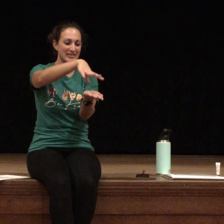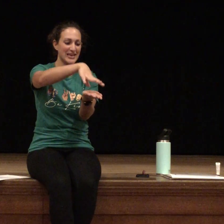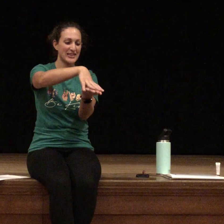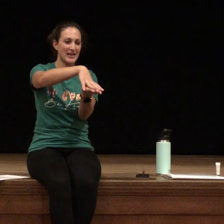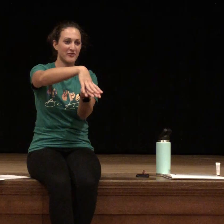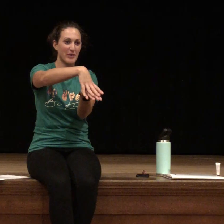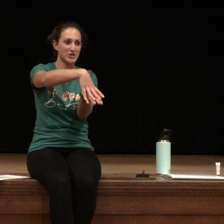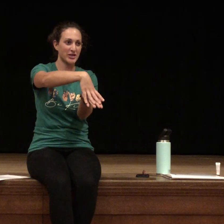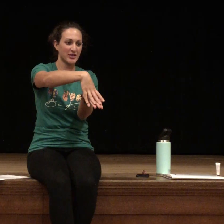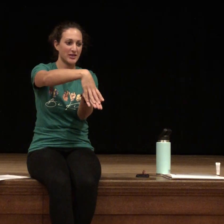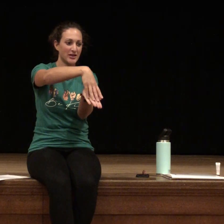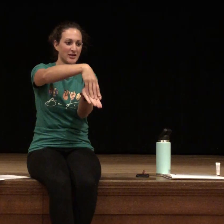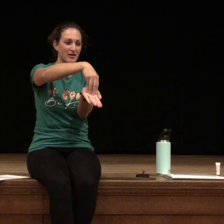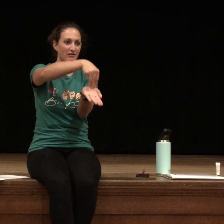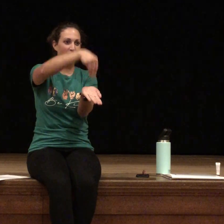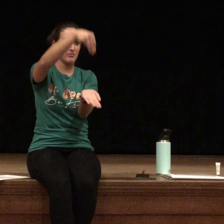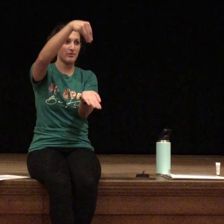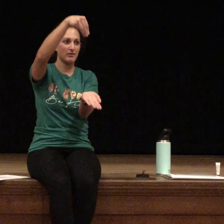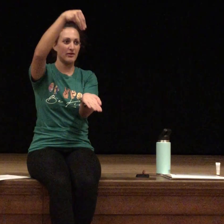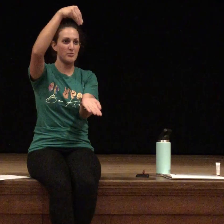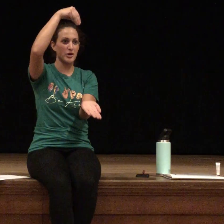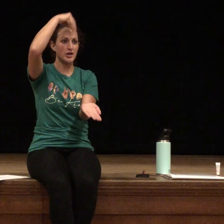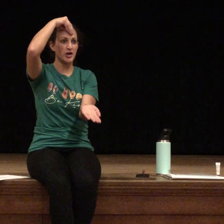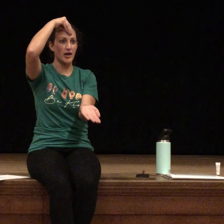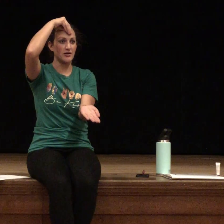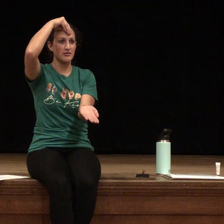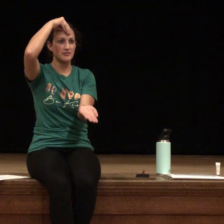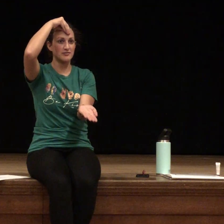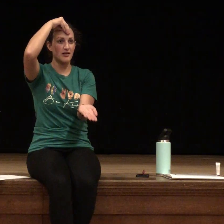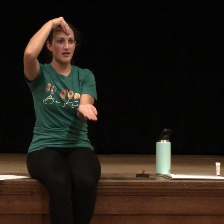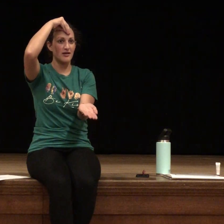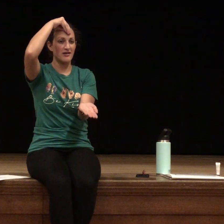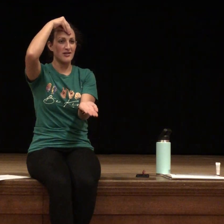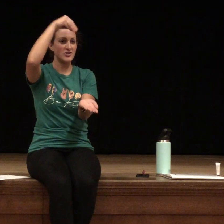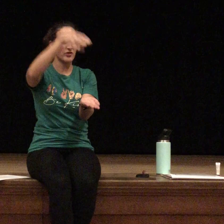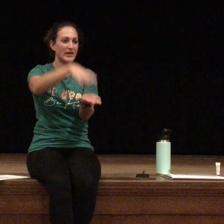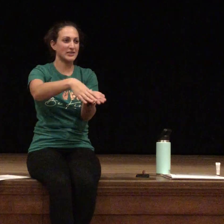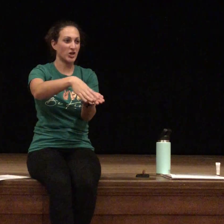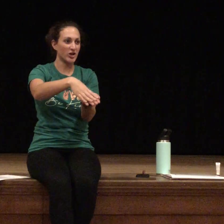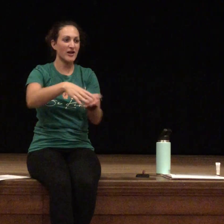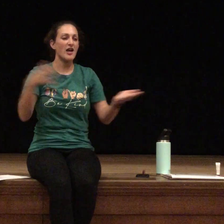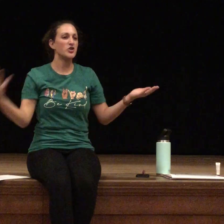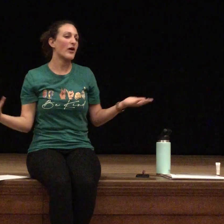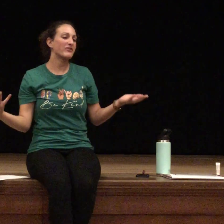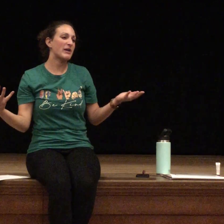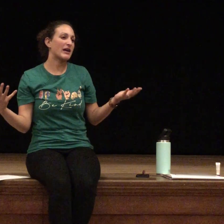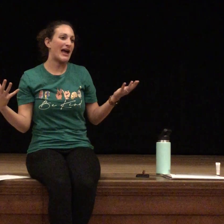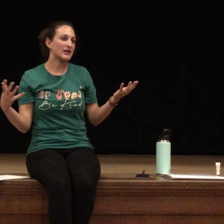take that information up and put it into your head. So that is learn. You don't have to make it as